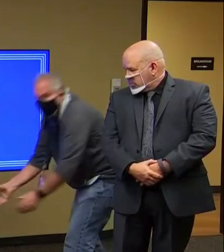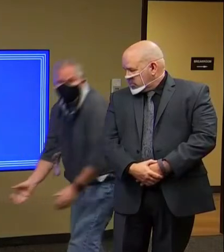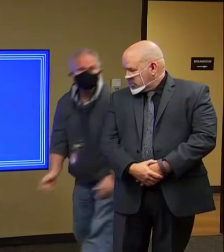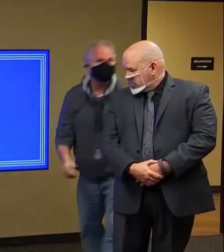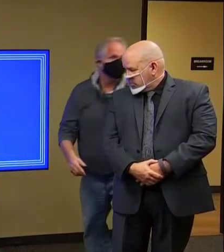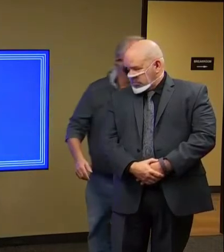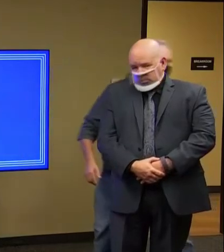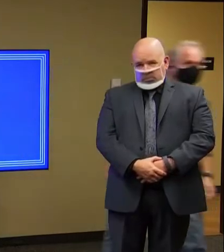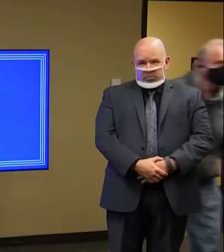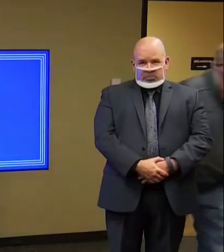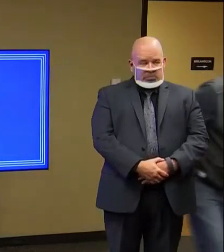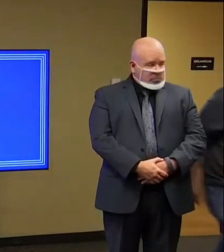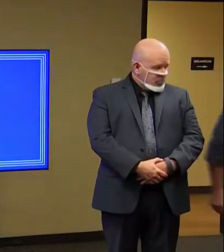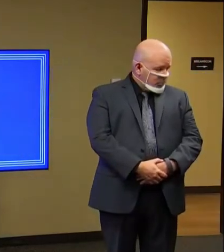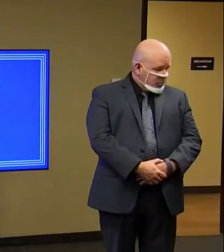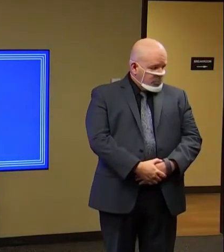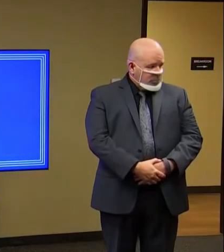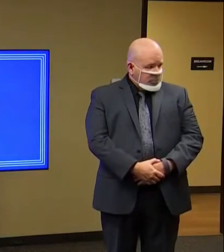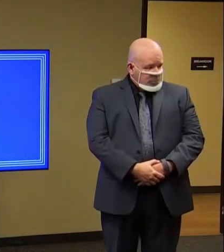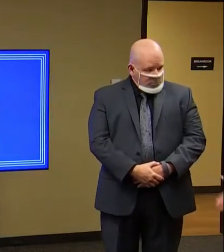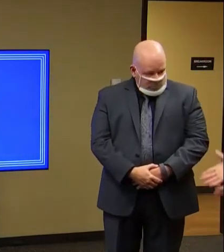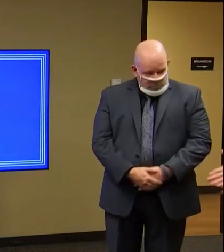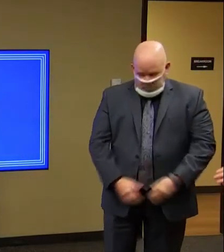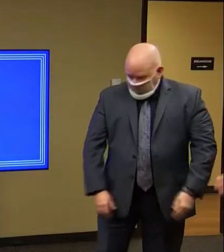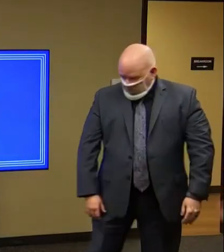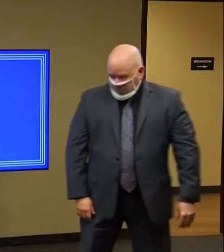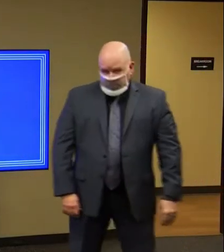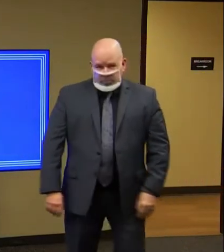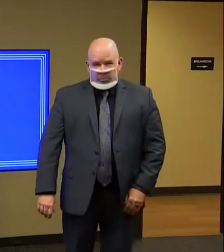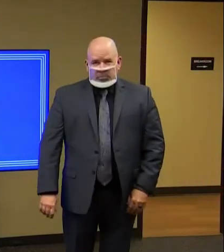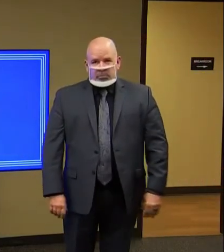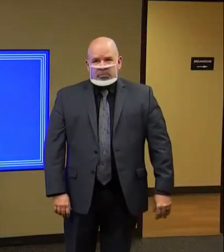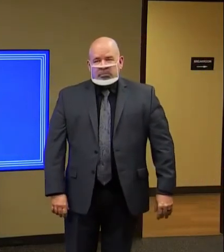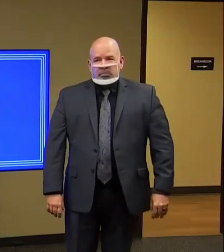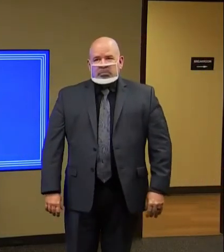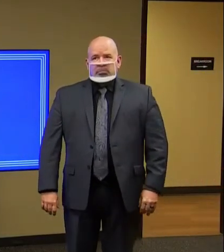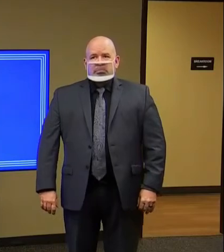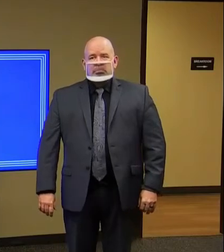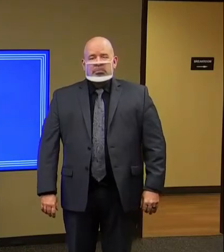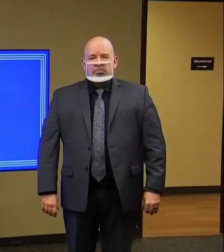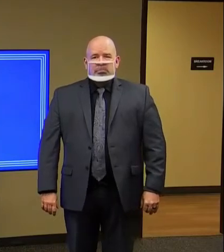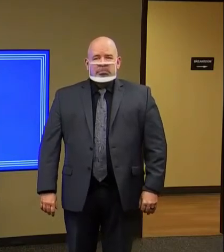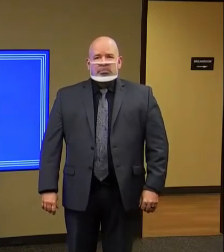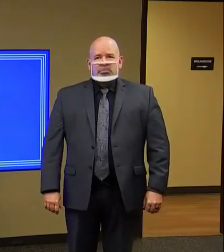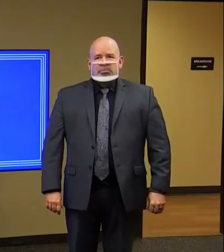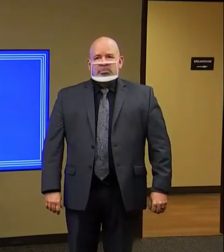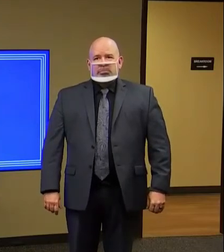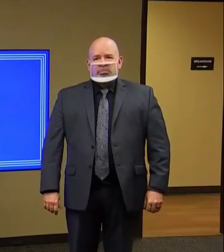Is that okay? Oh, you over just a little bit.